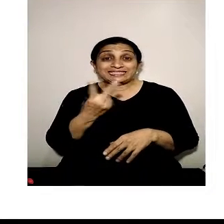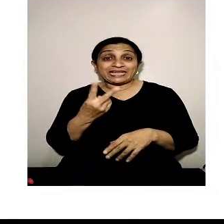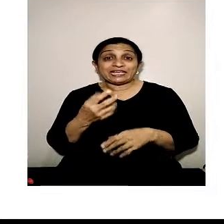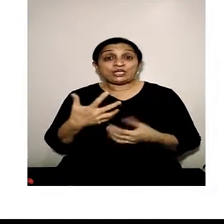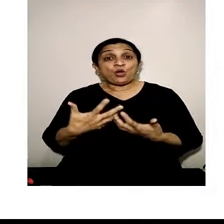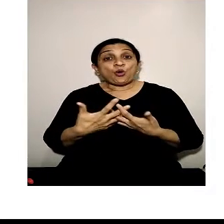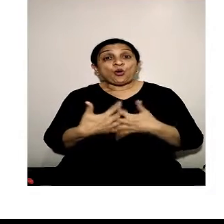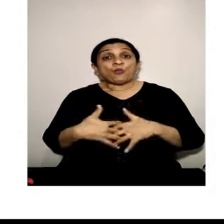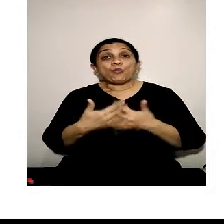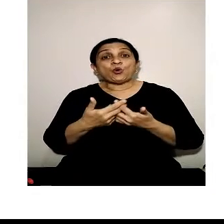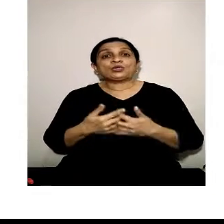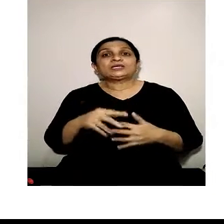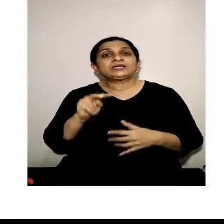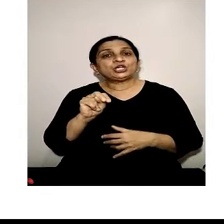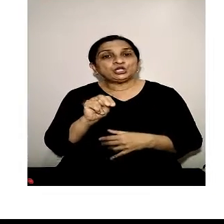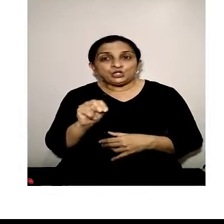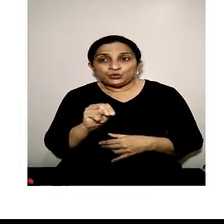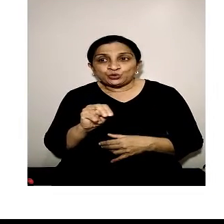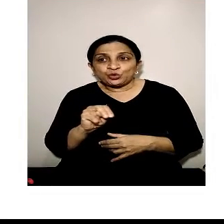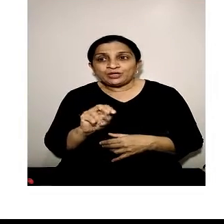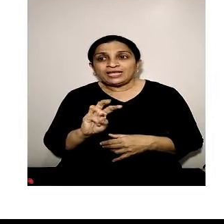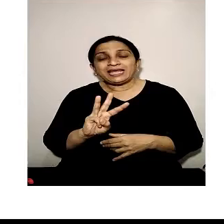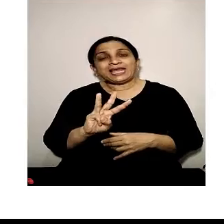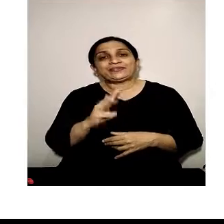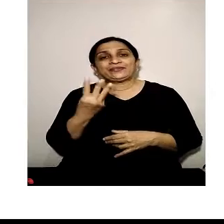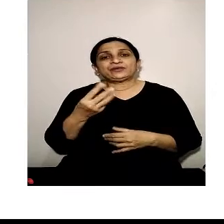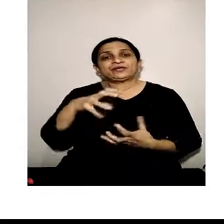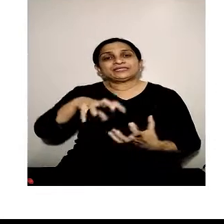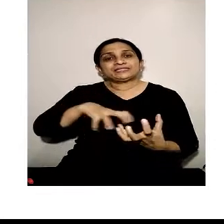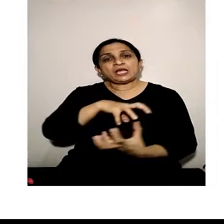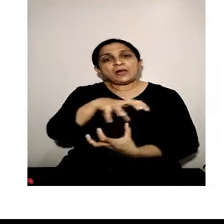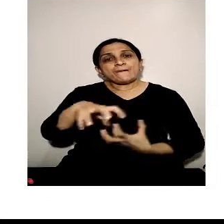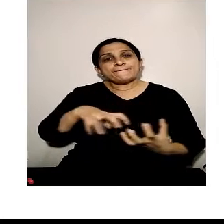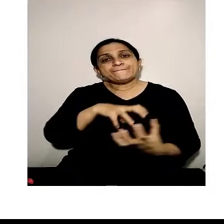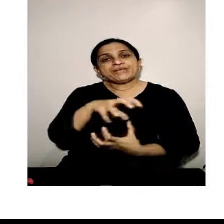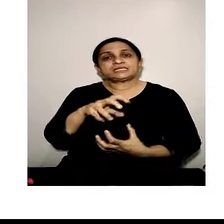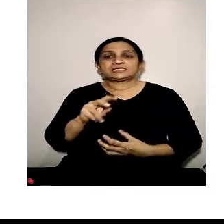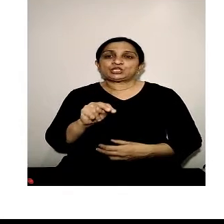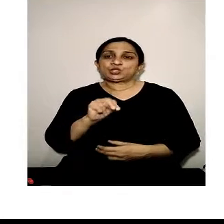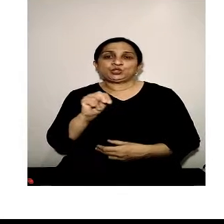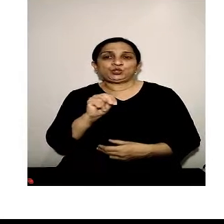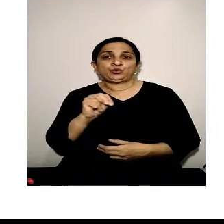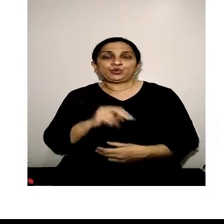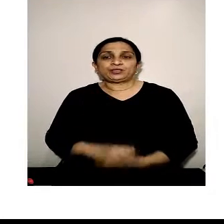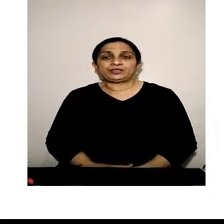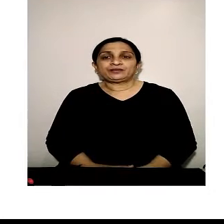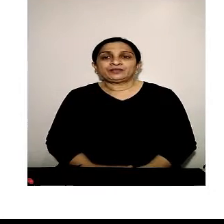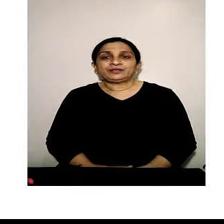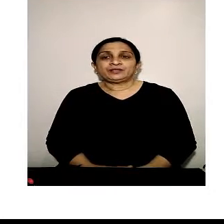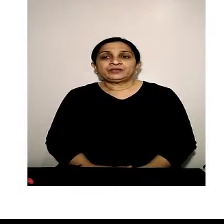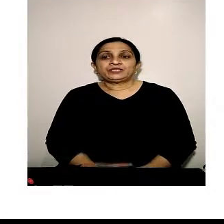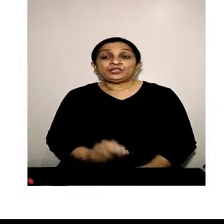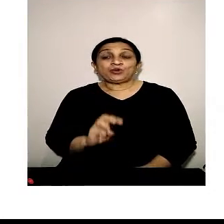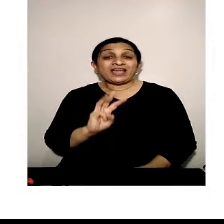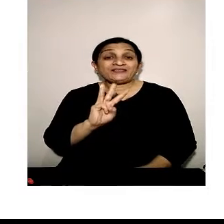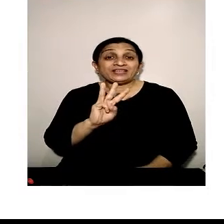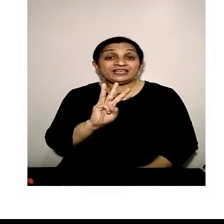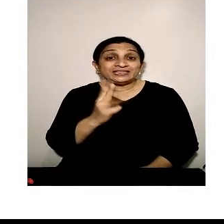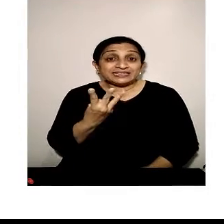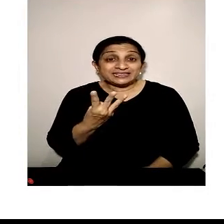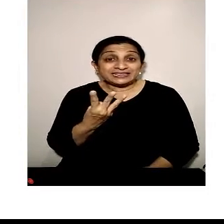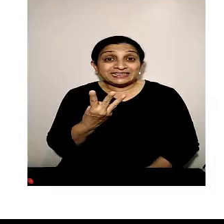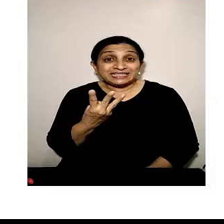neuron, second motor neuron, and the third is the mixed neuron. Then you